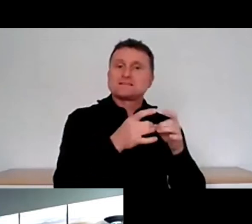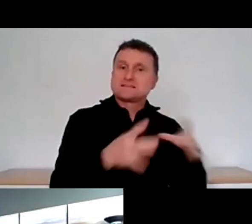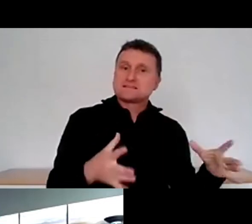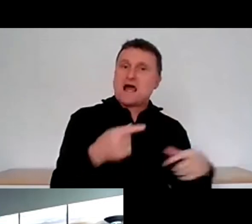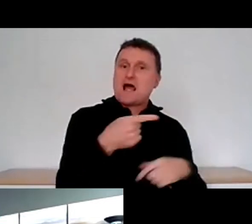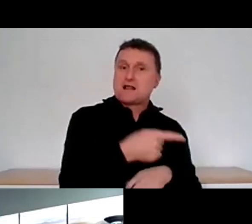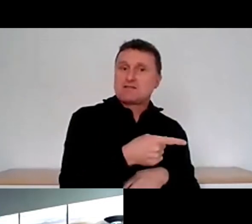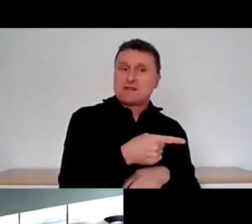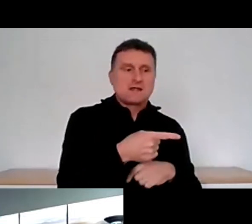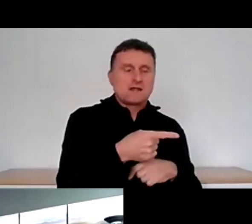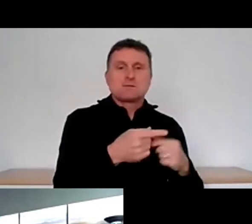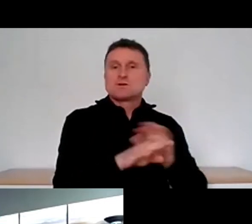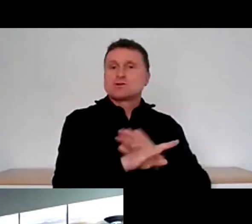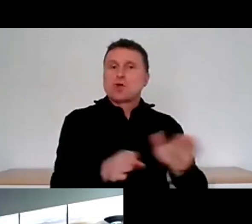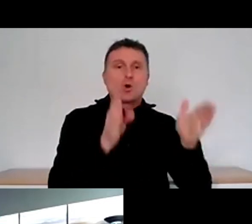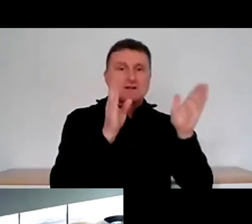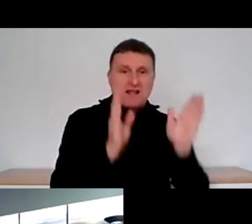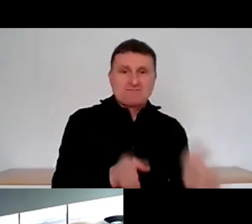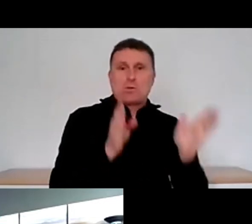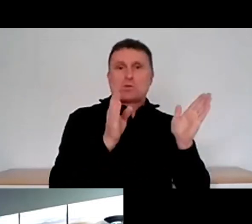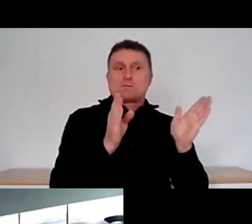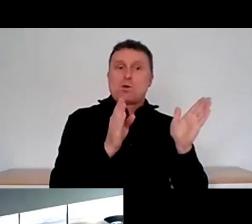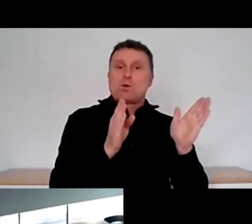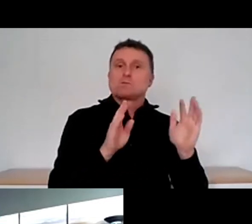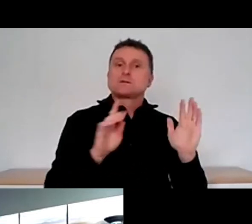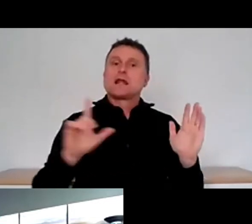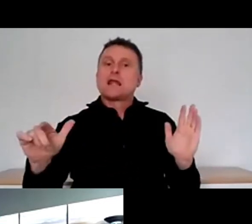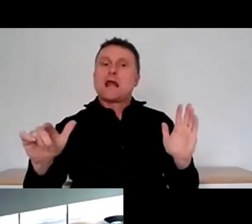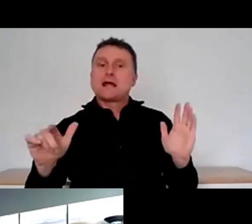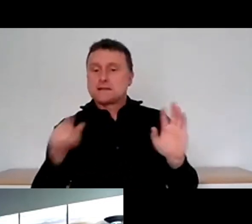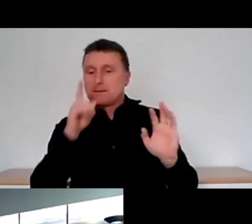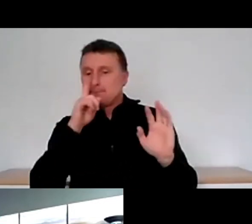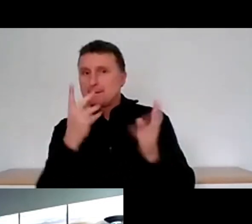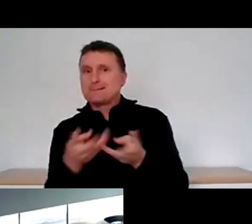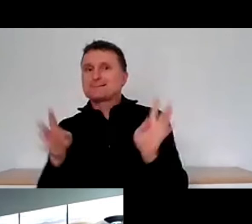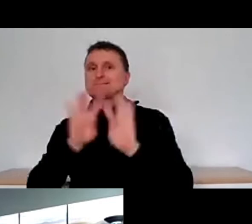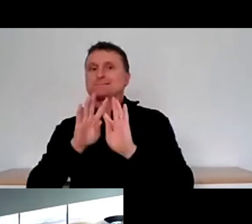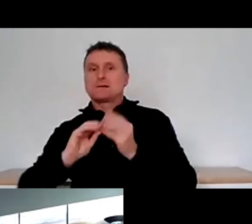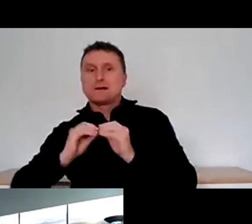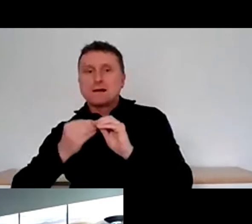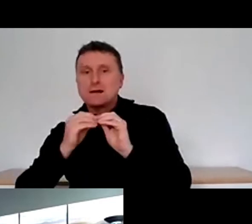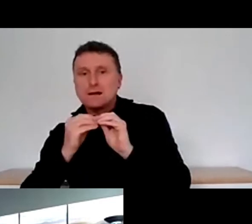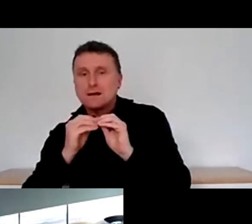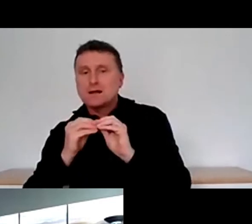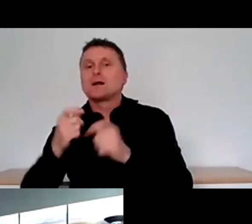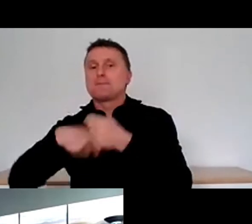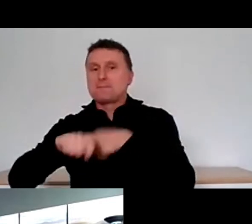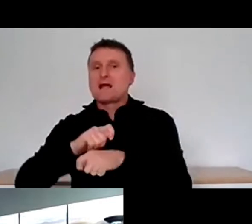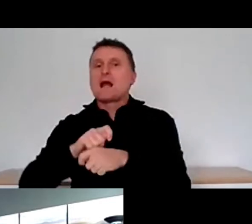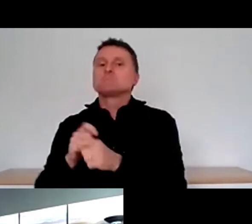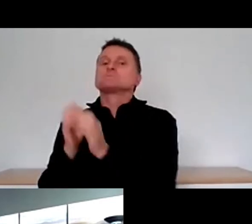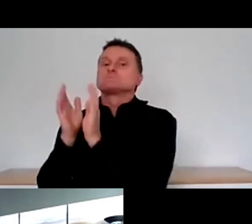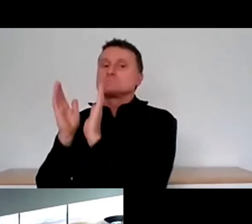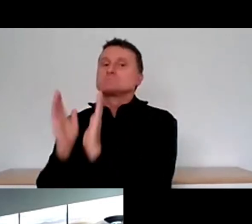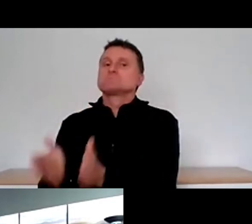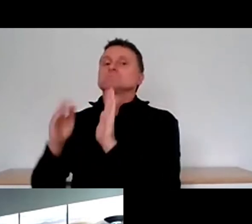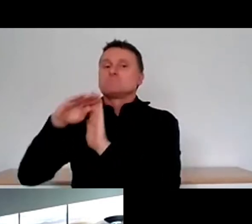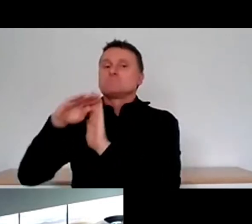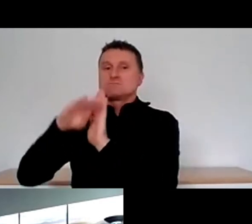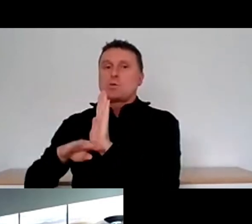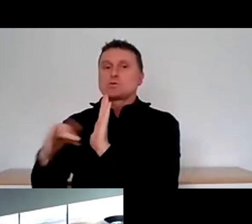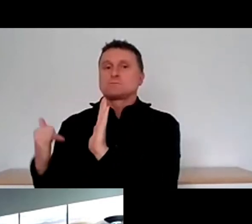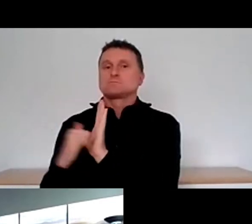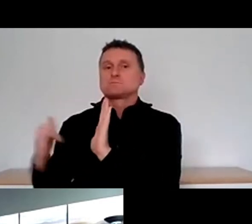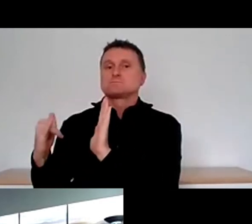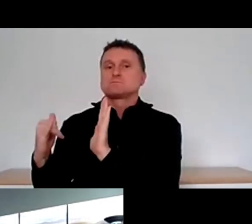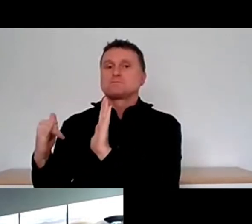And then we're going to know through the identification process whether the barriers that people are facing are actually being removed. So